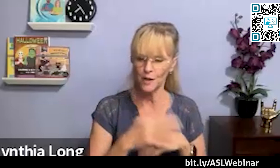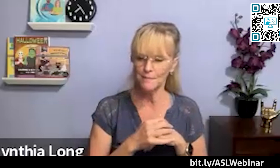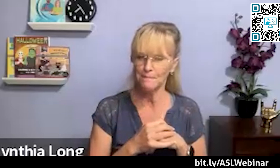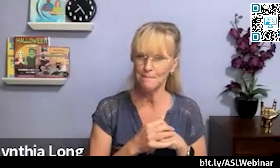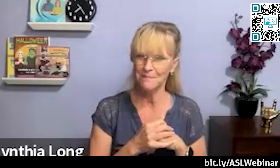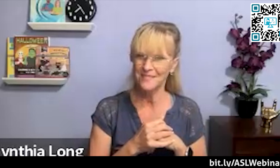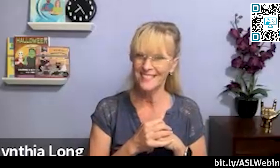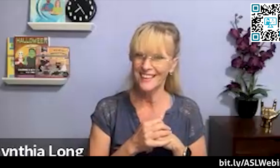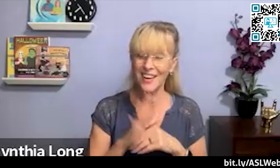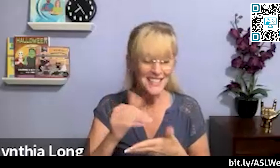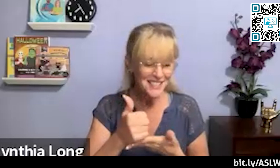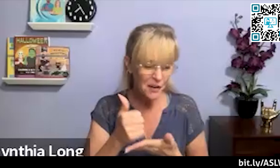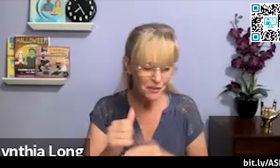one. Okay, is this helpful?